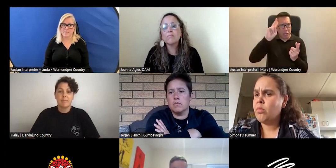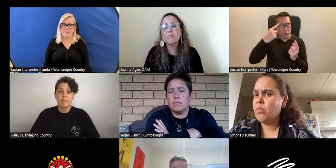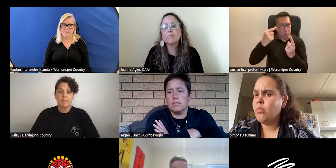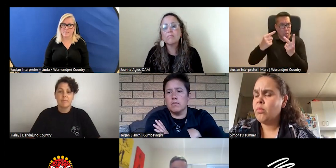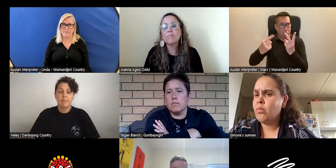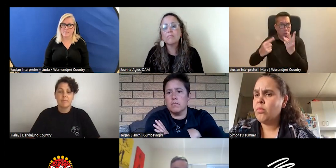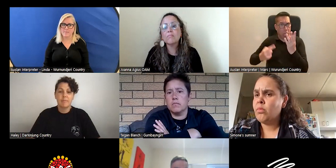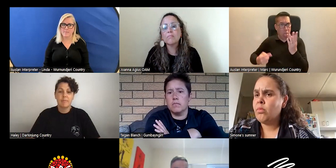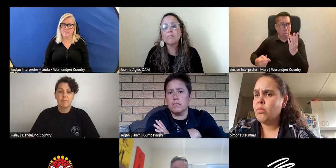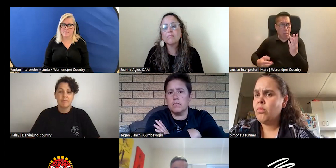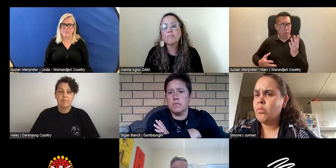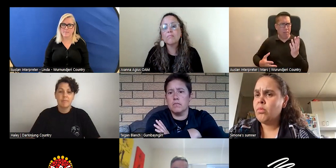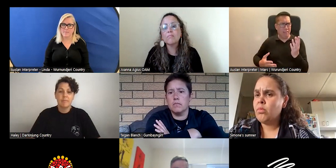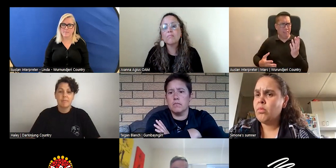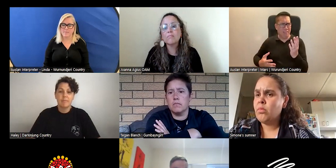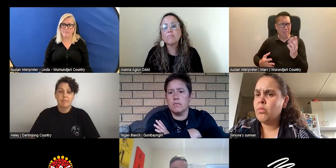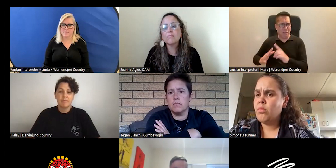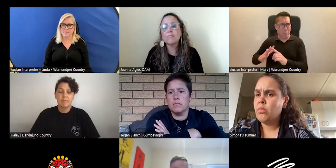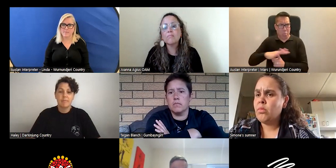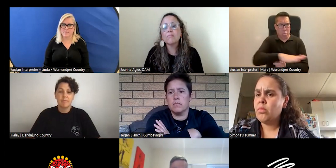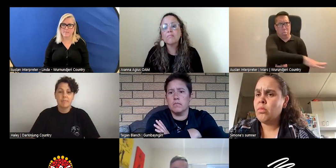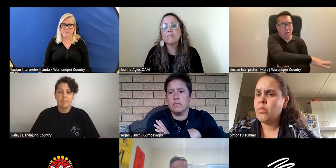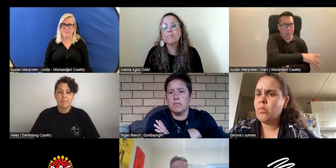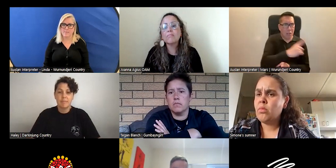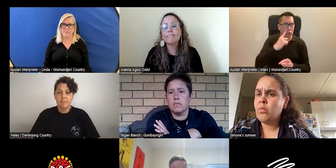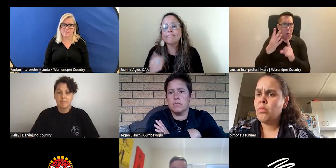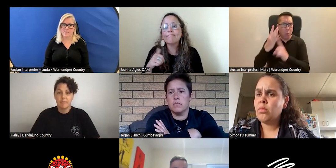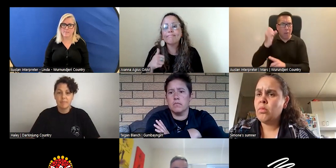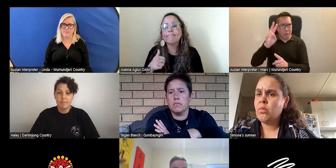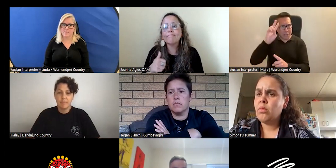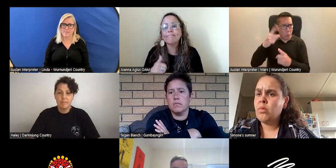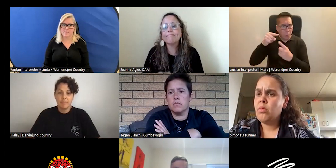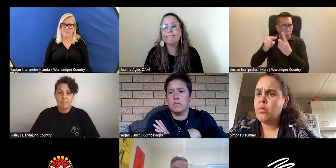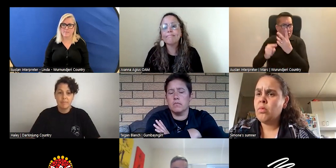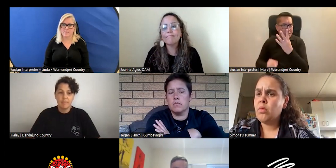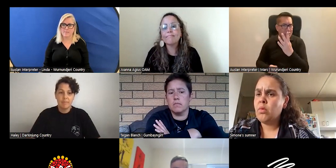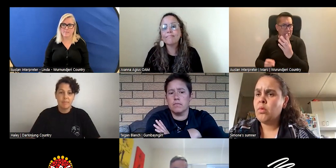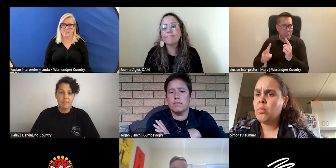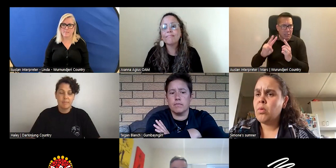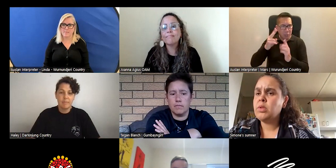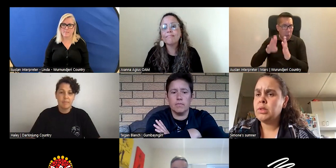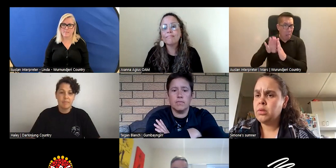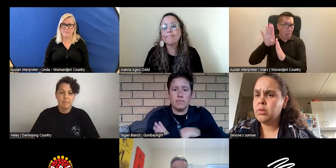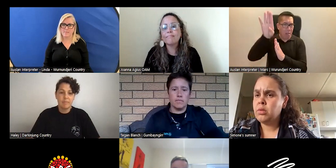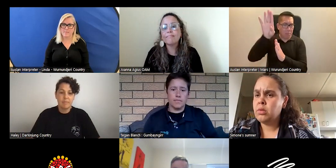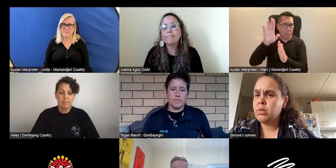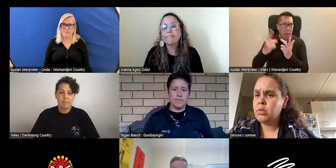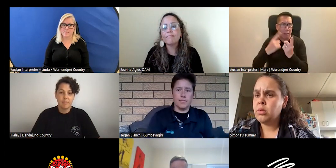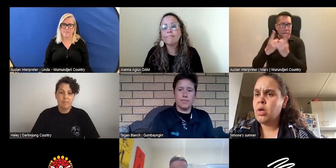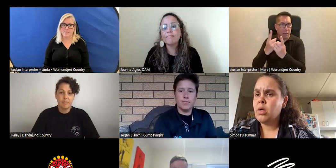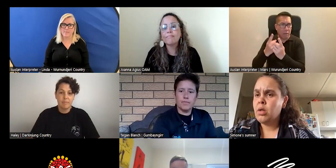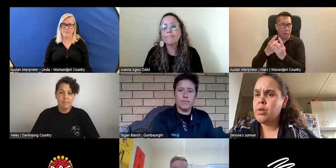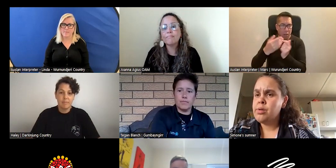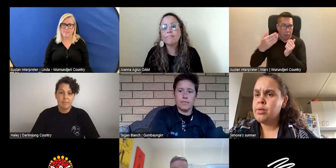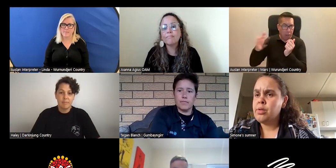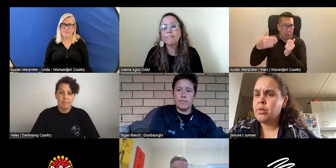jargon and them trying to win political points and political promotions and all that other stuff where the conversation's